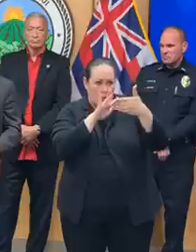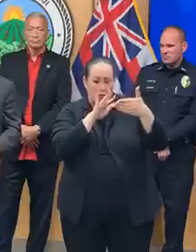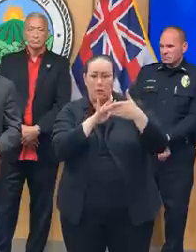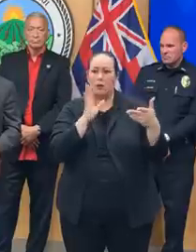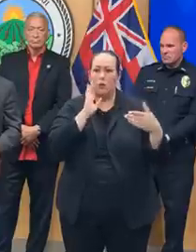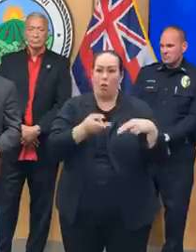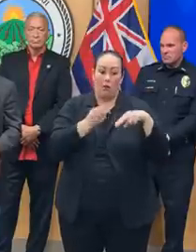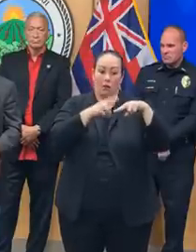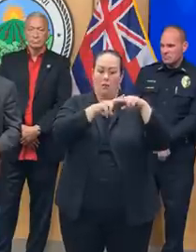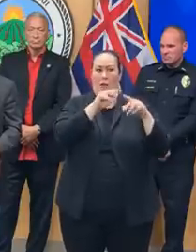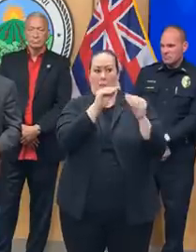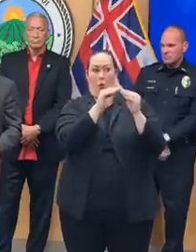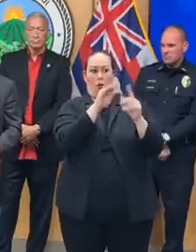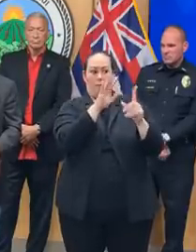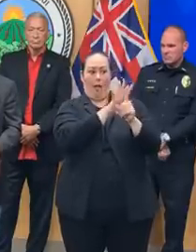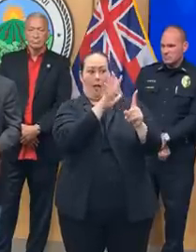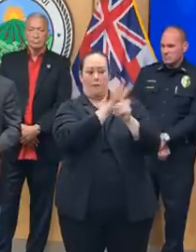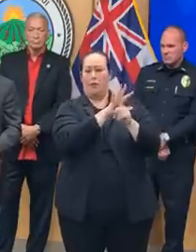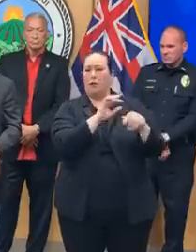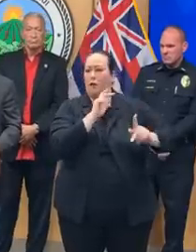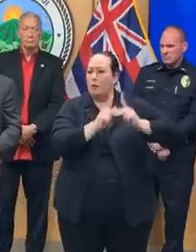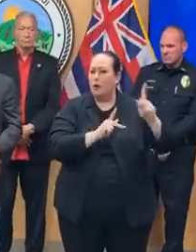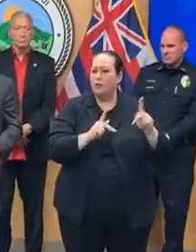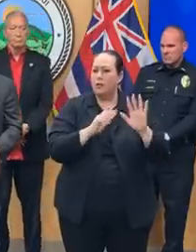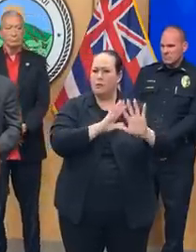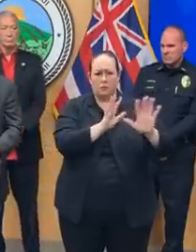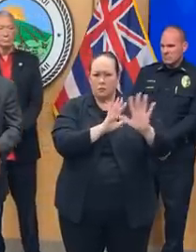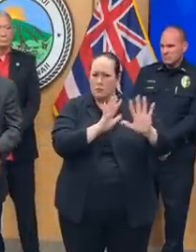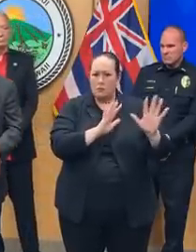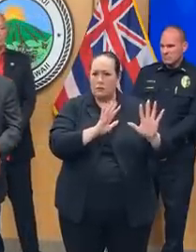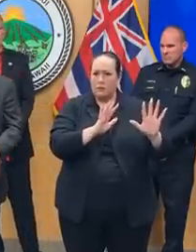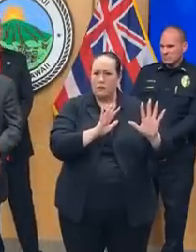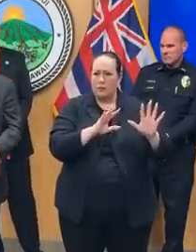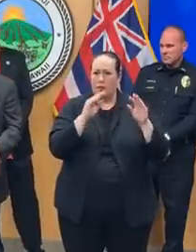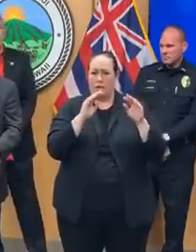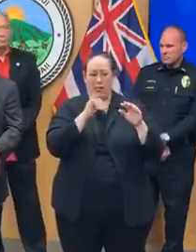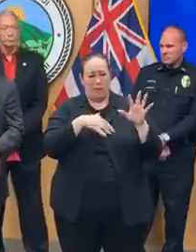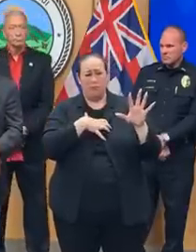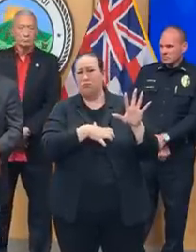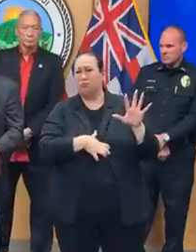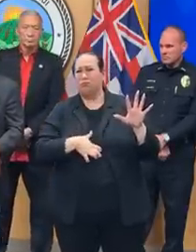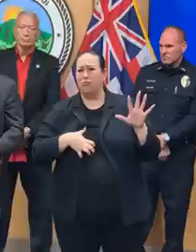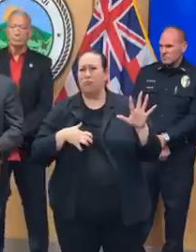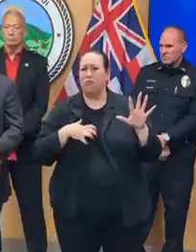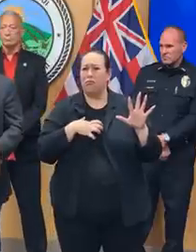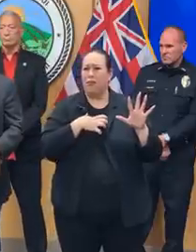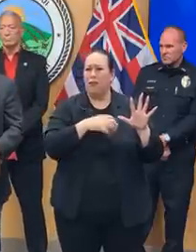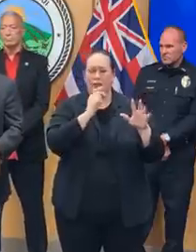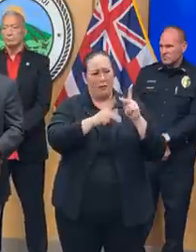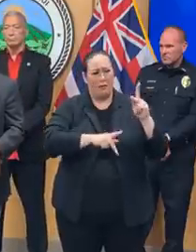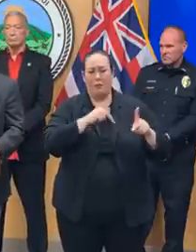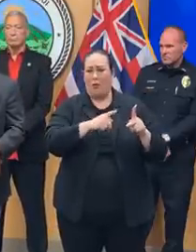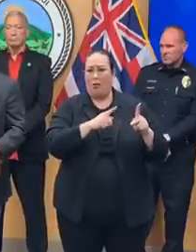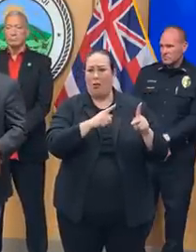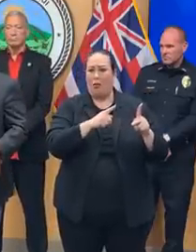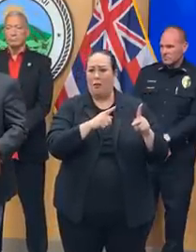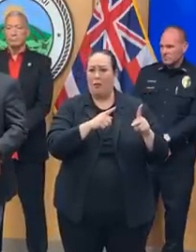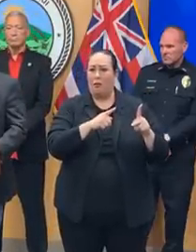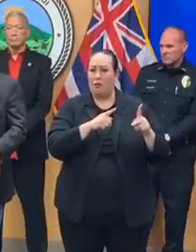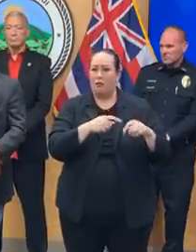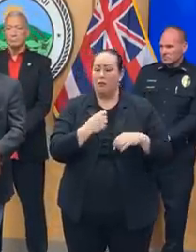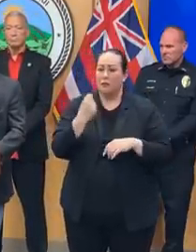their popularity, making it about them. Nothing could be more disgusting than that if we're going to deal with a crisis.